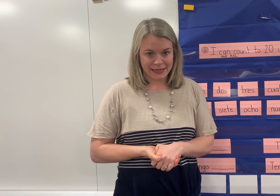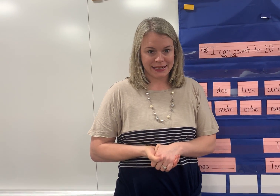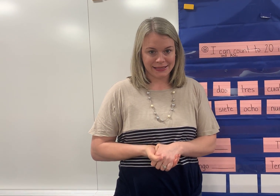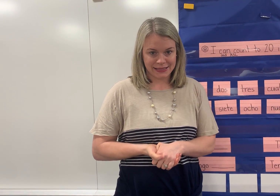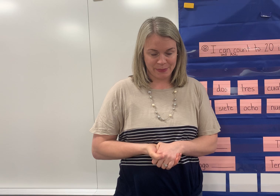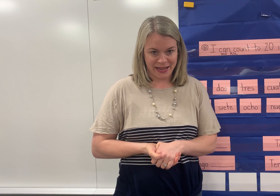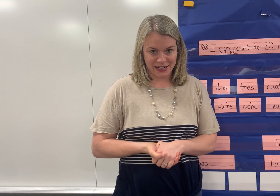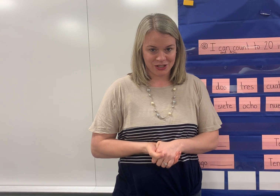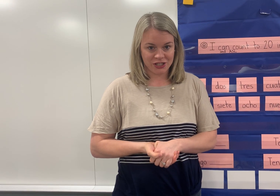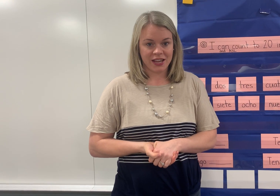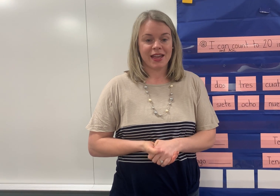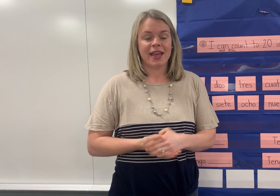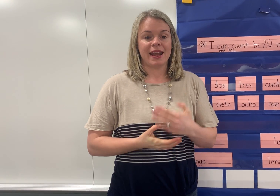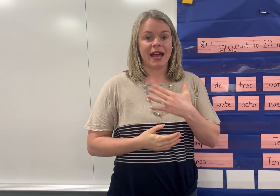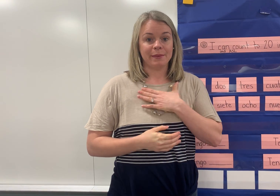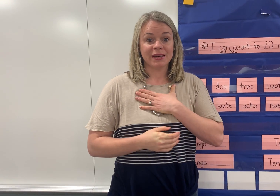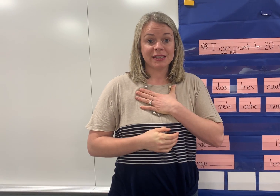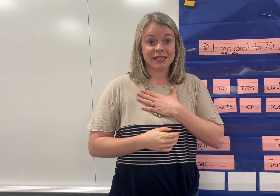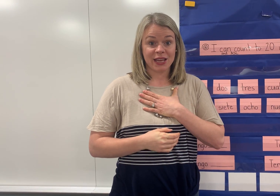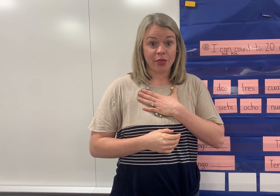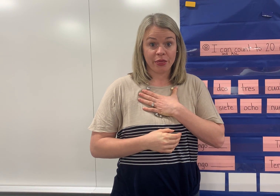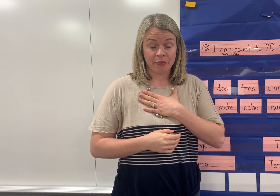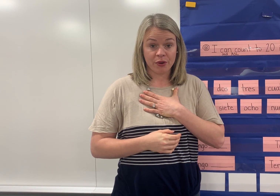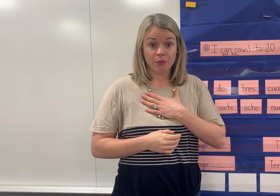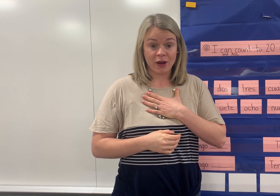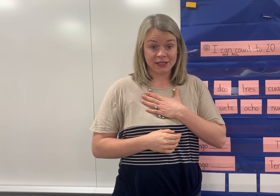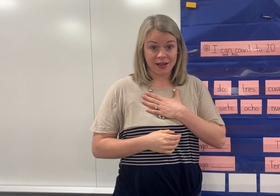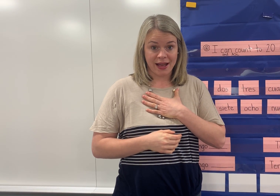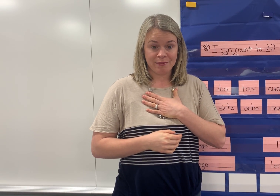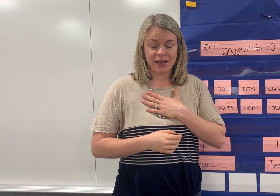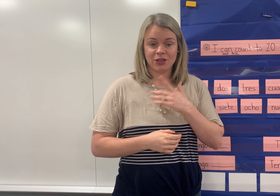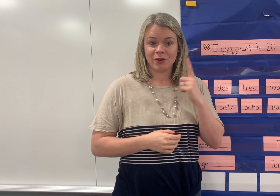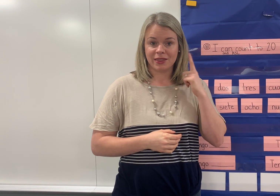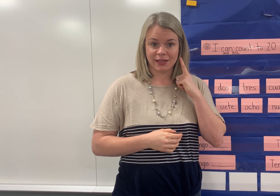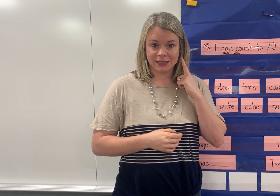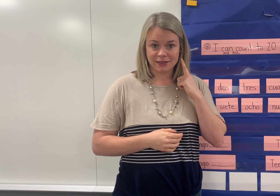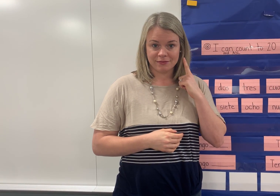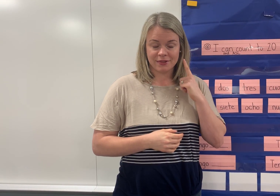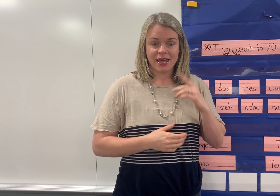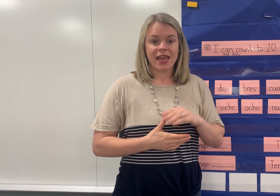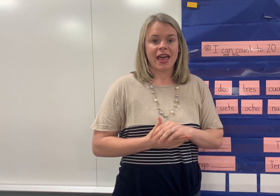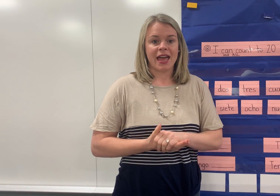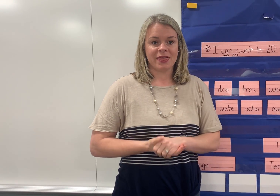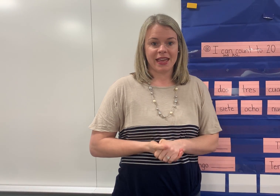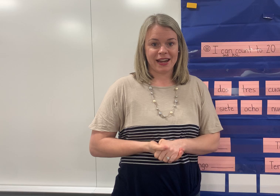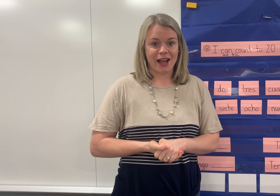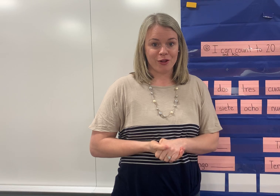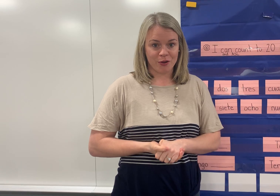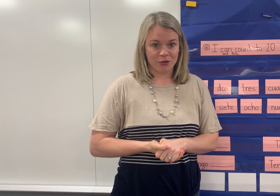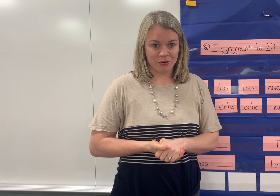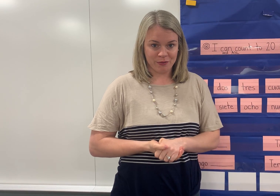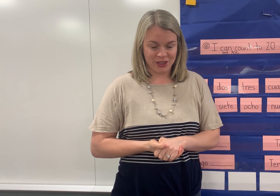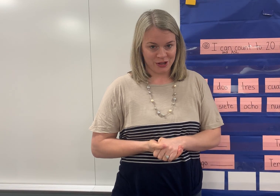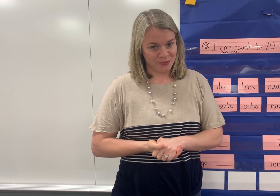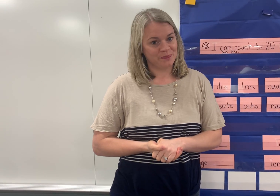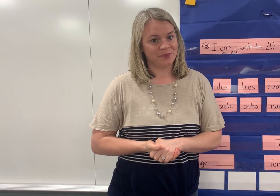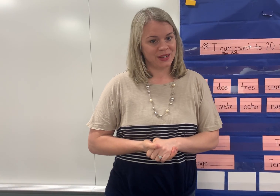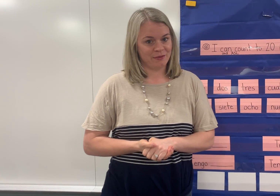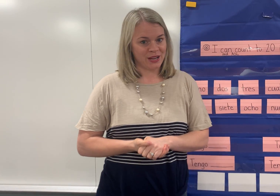in Spanish. And I'm going to sing it through one time and you can listen, and then I'll go through it with you. Here we go.